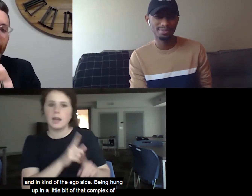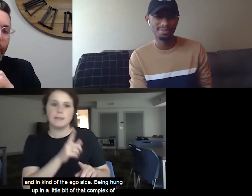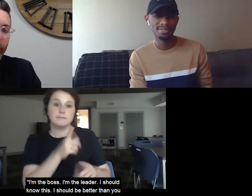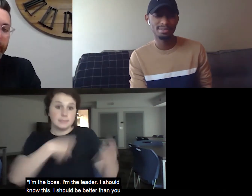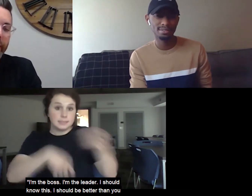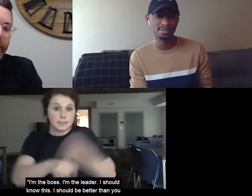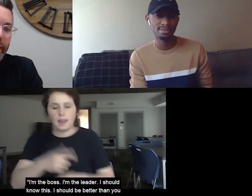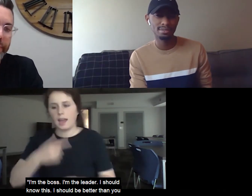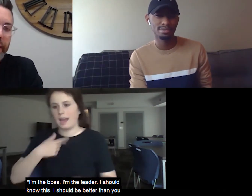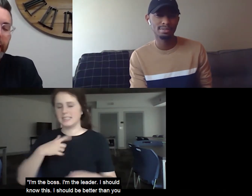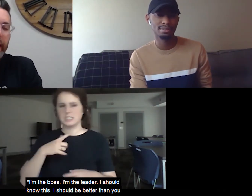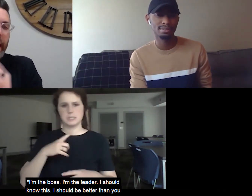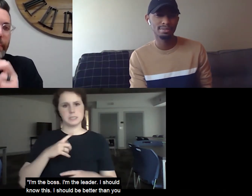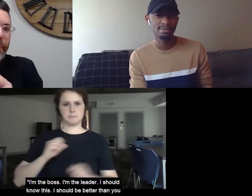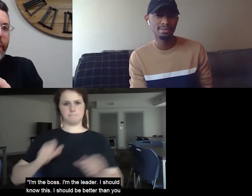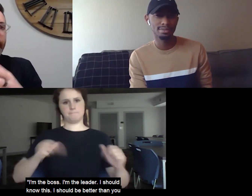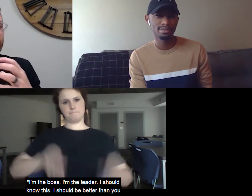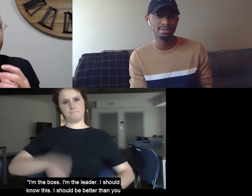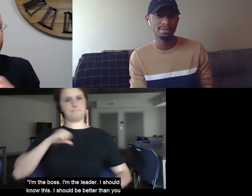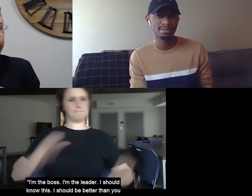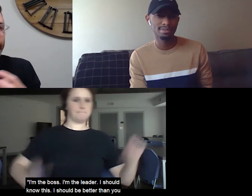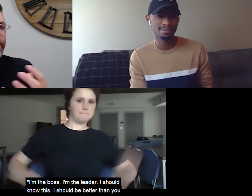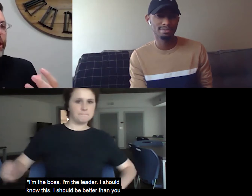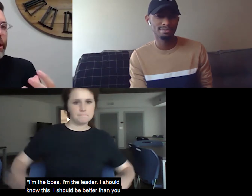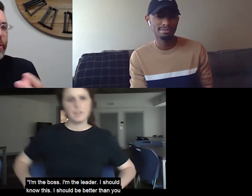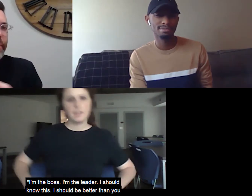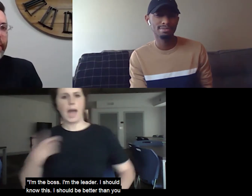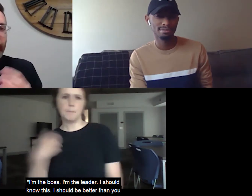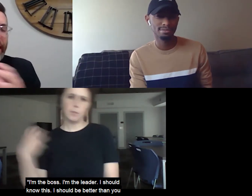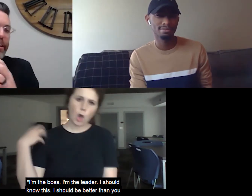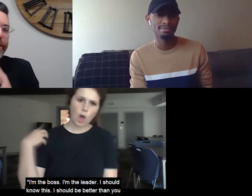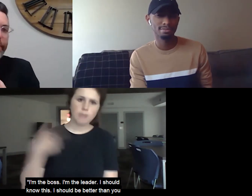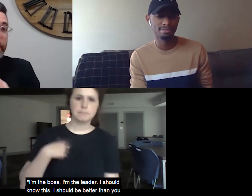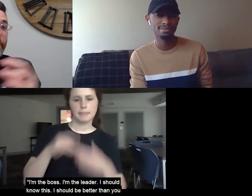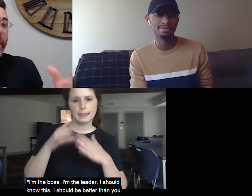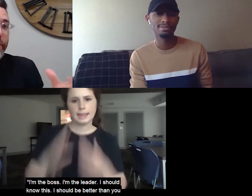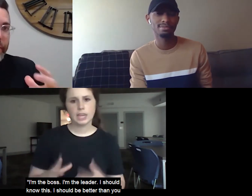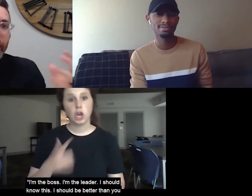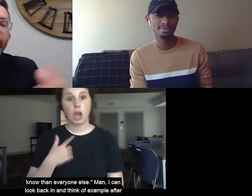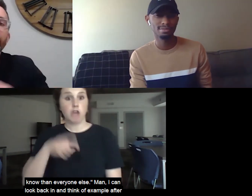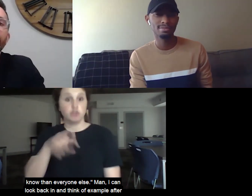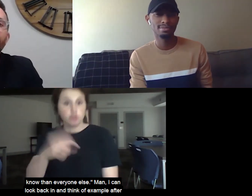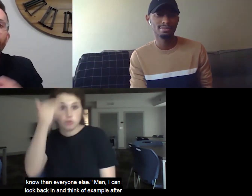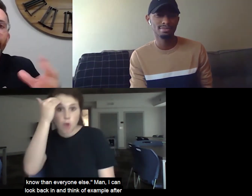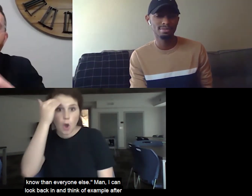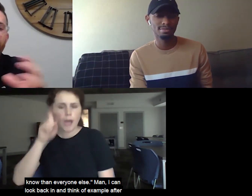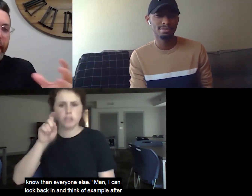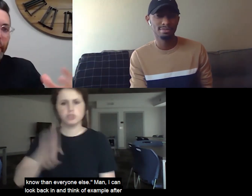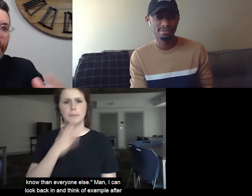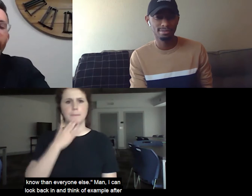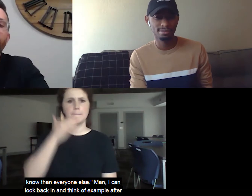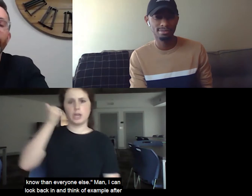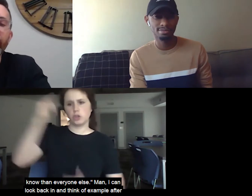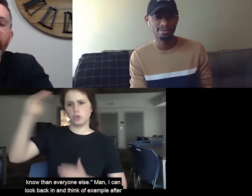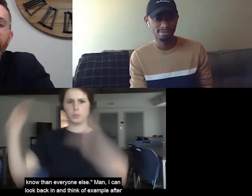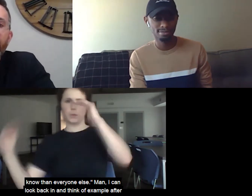that complex of, I'm the boss, I'm the leader, I should know this, I should be better than, than